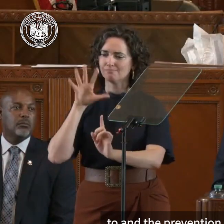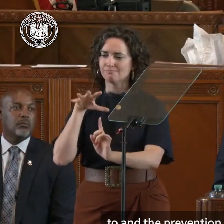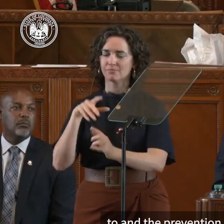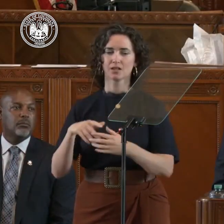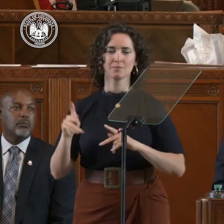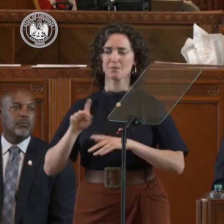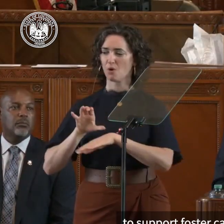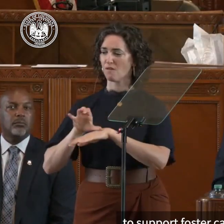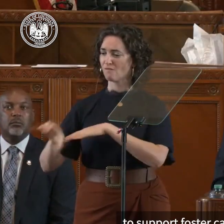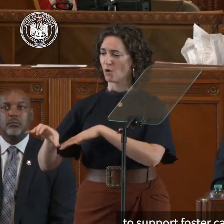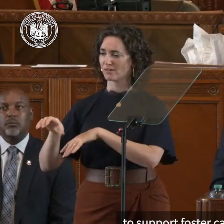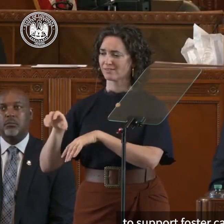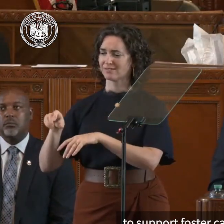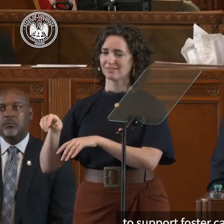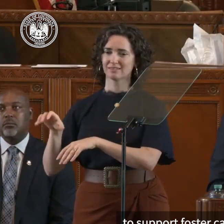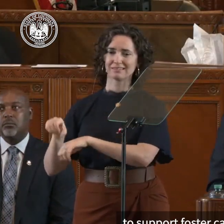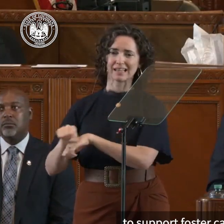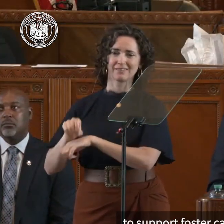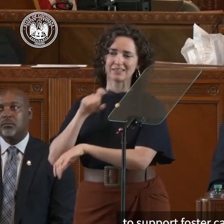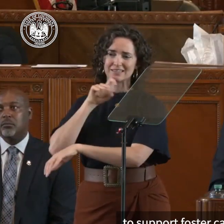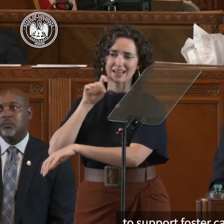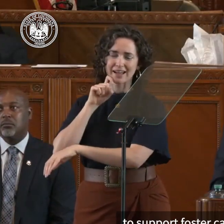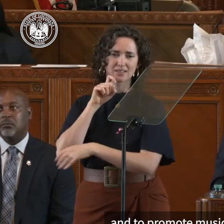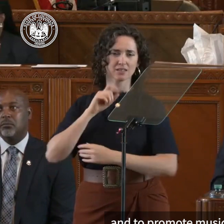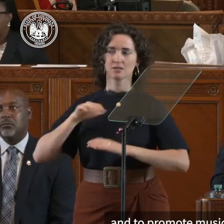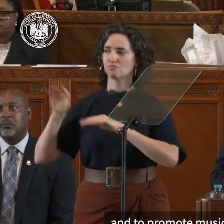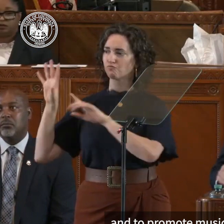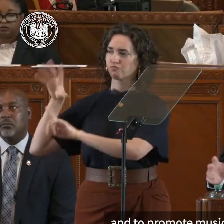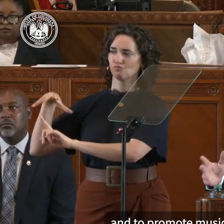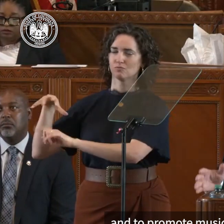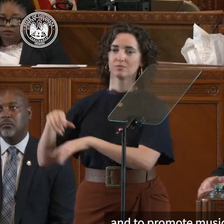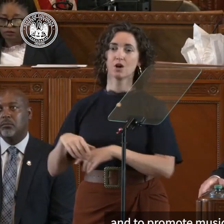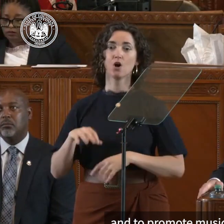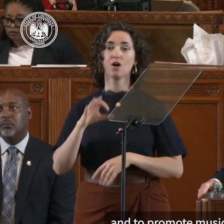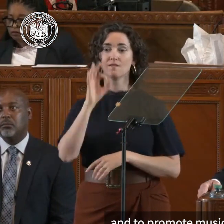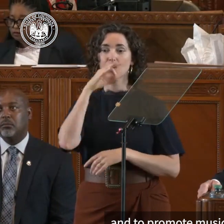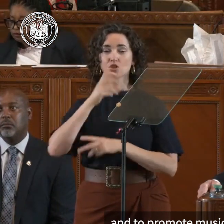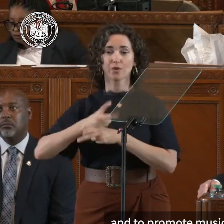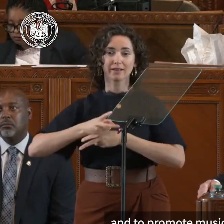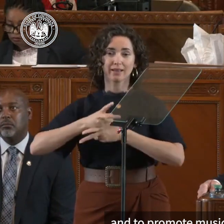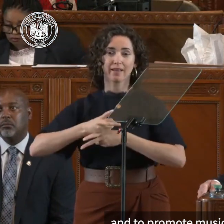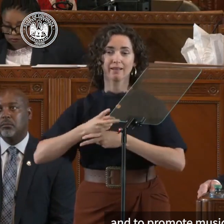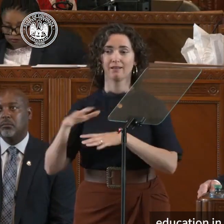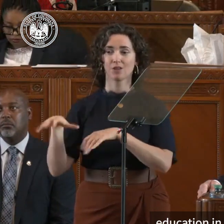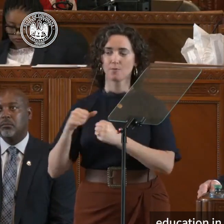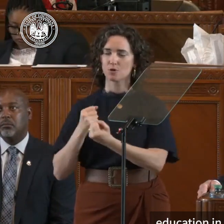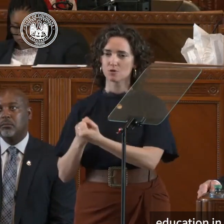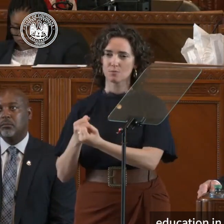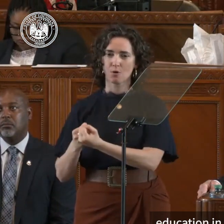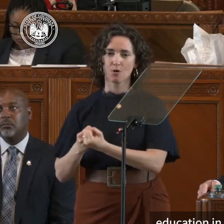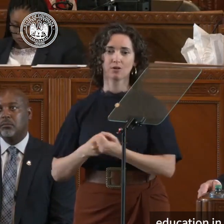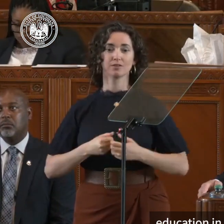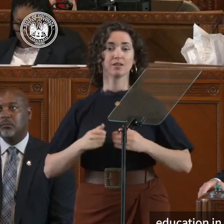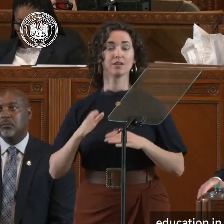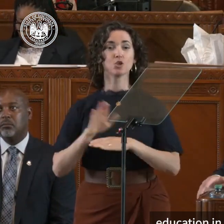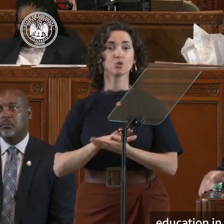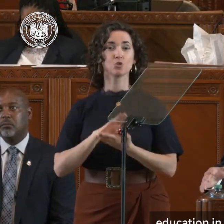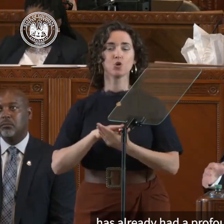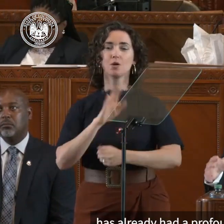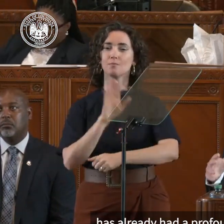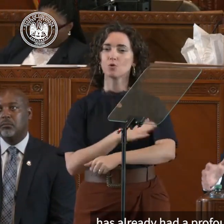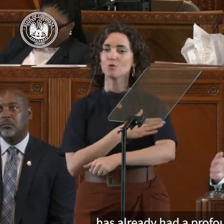human trafficking, to support foster care and adoptions, and to promote music, art, and movement education in our